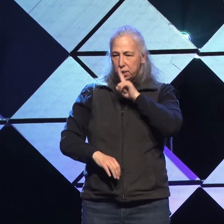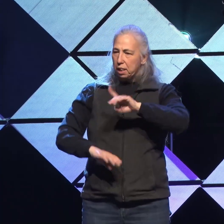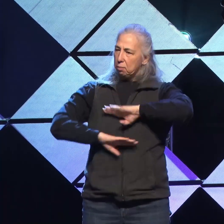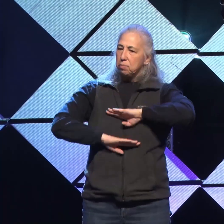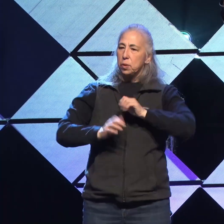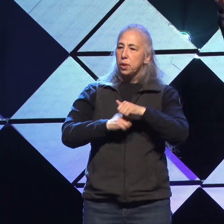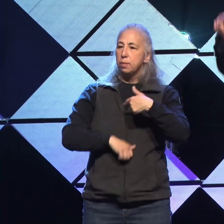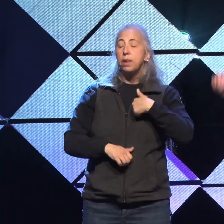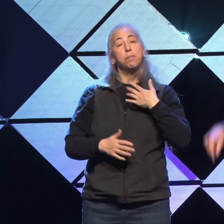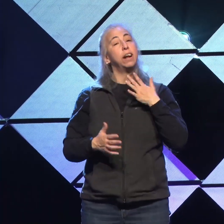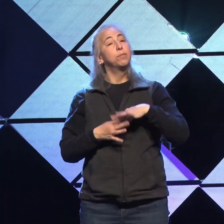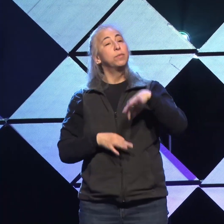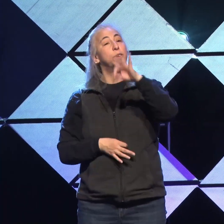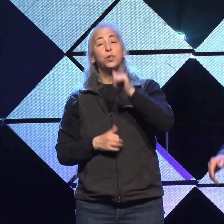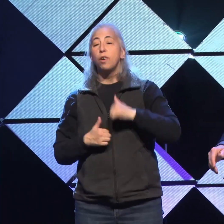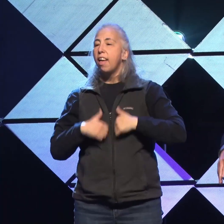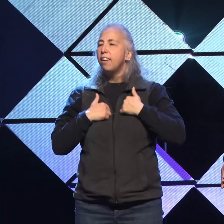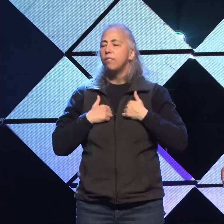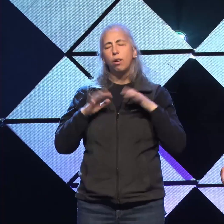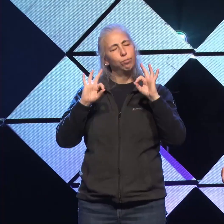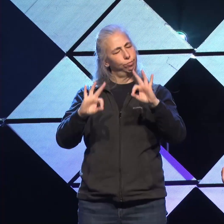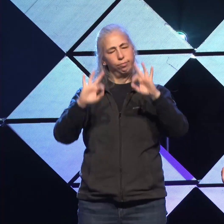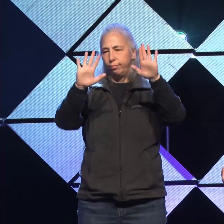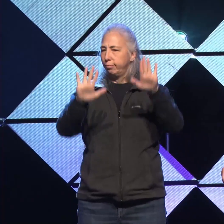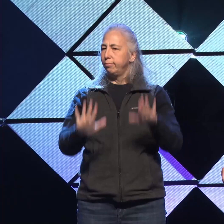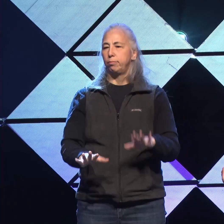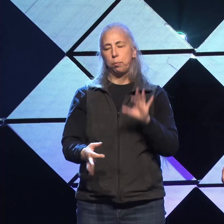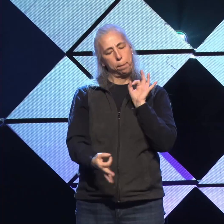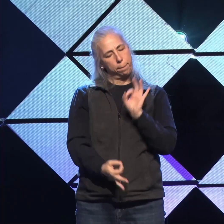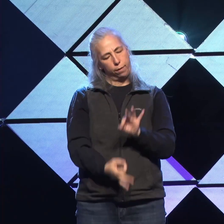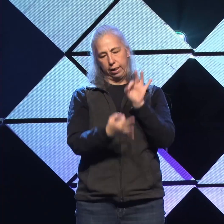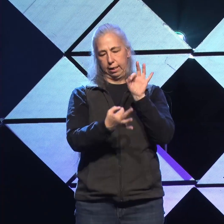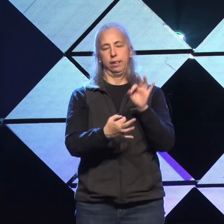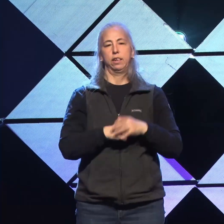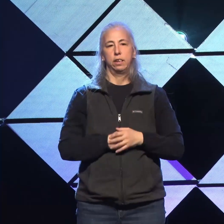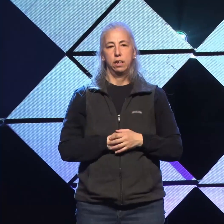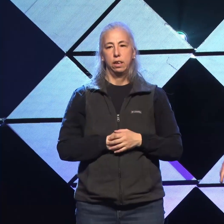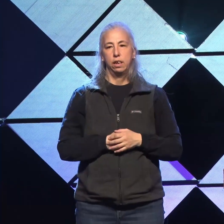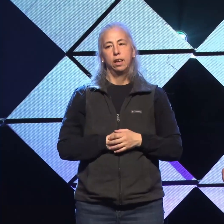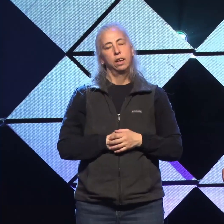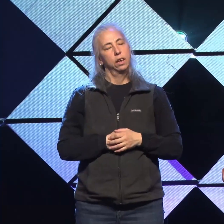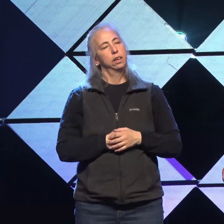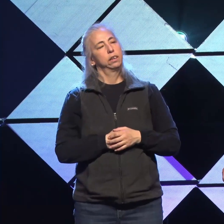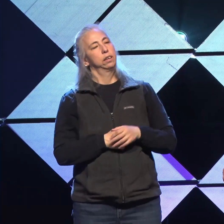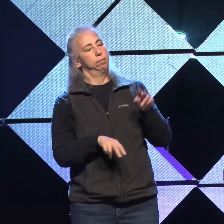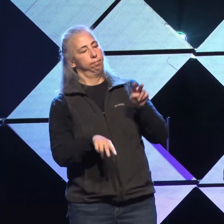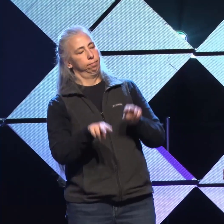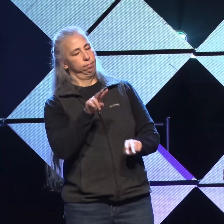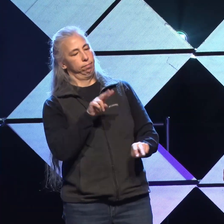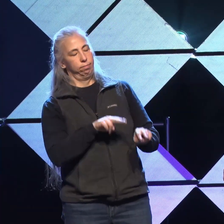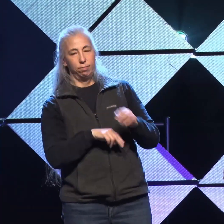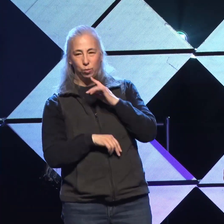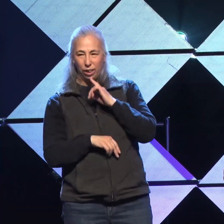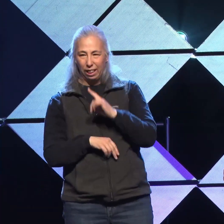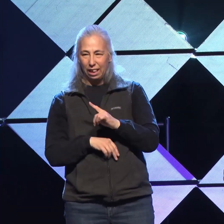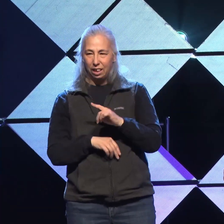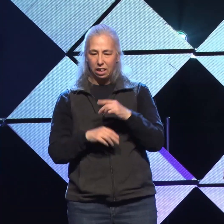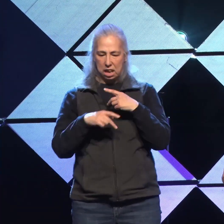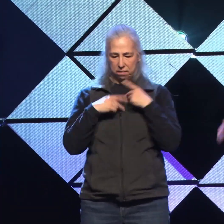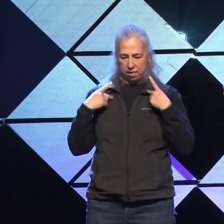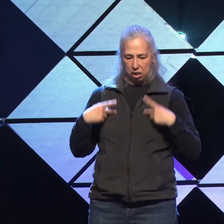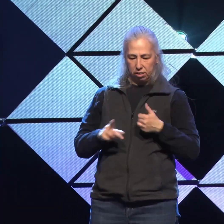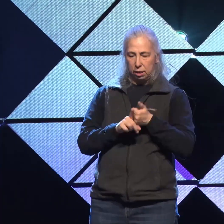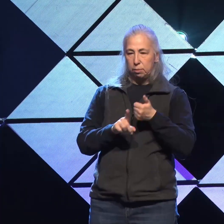life, it's tremendous, tremendous. In reality, he was attacking another person.